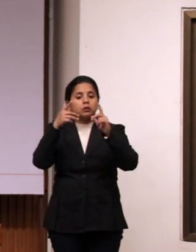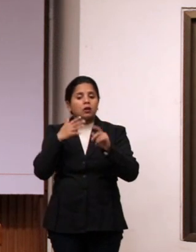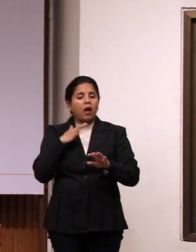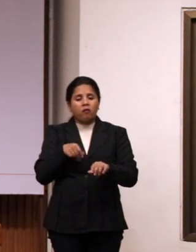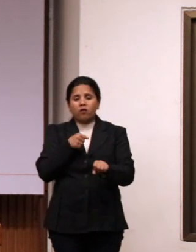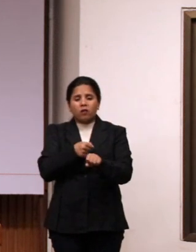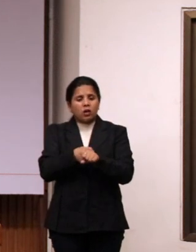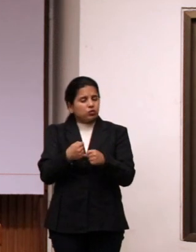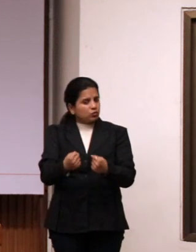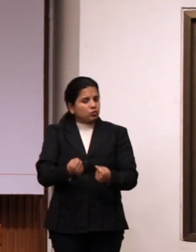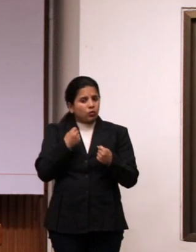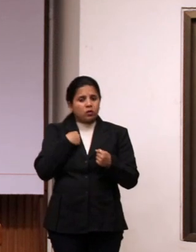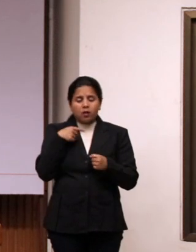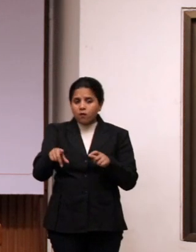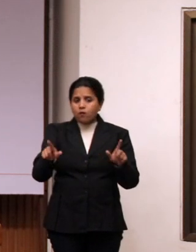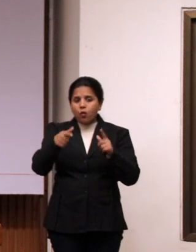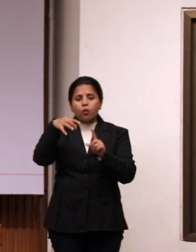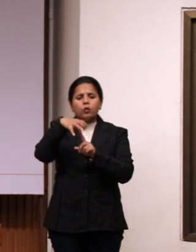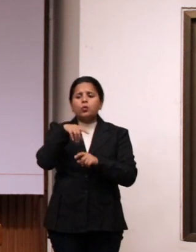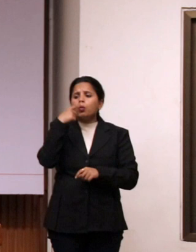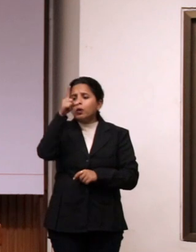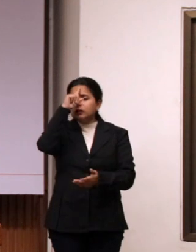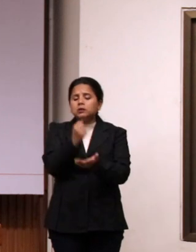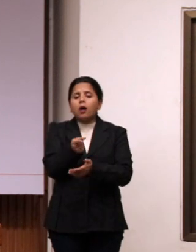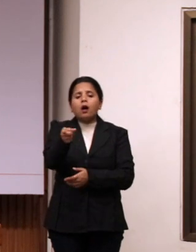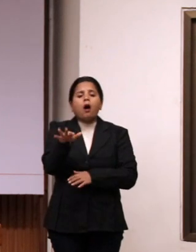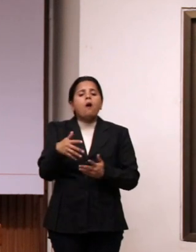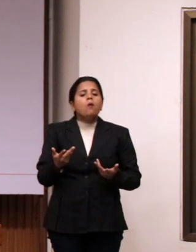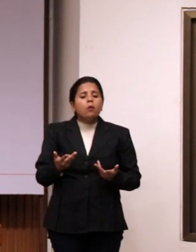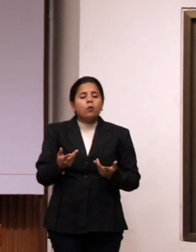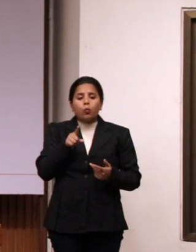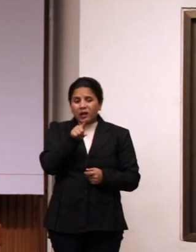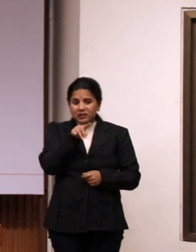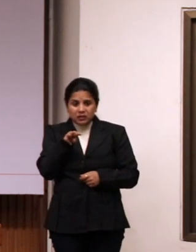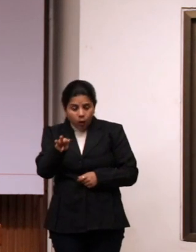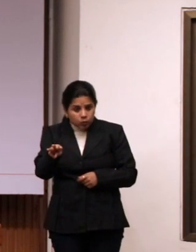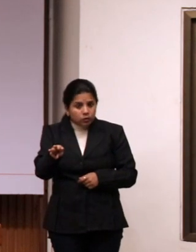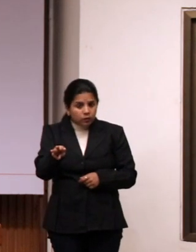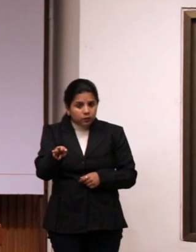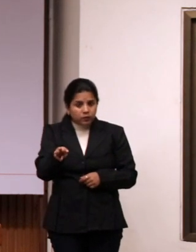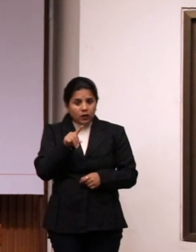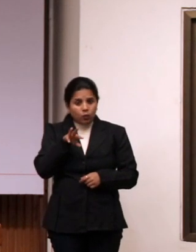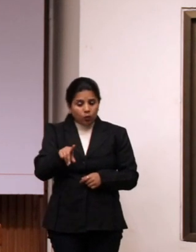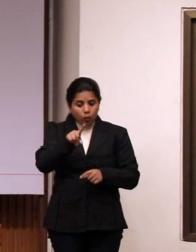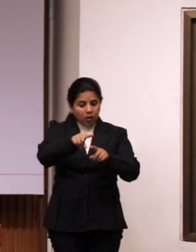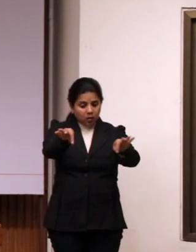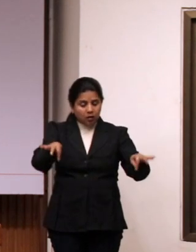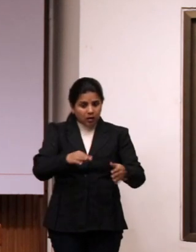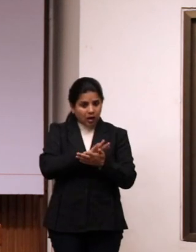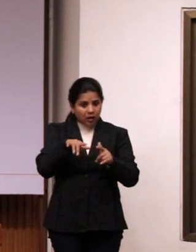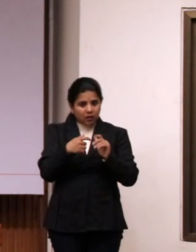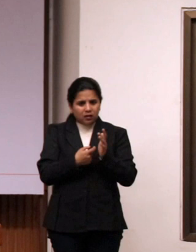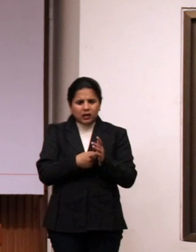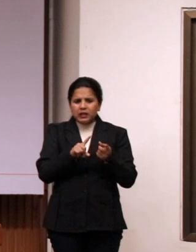fighting very strongly with the forest department. That who are you to decide? 1,000 tree per hectare cannot